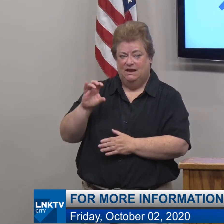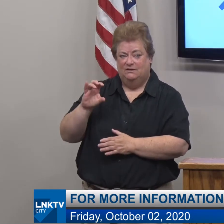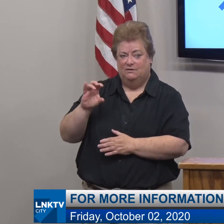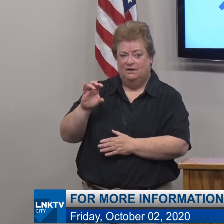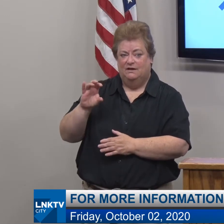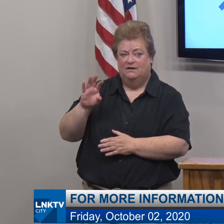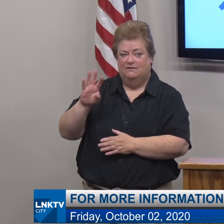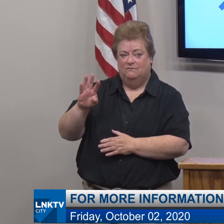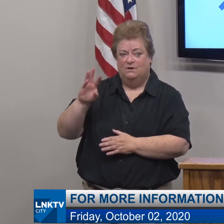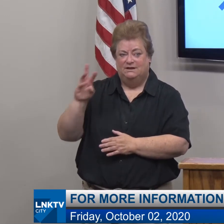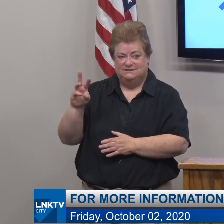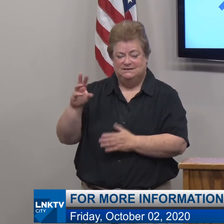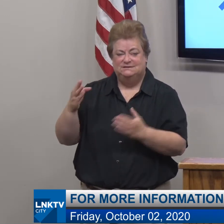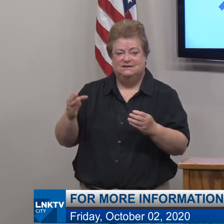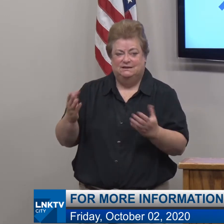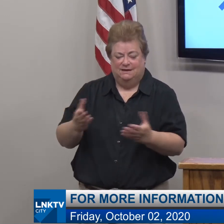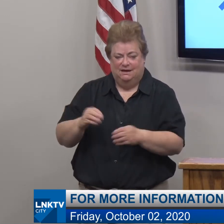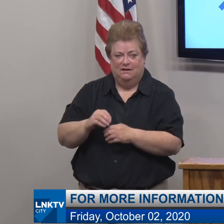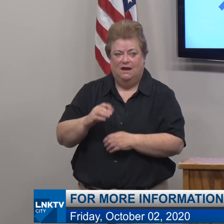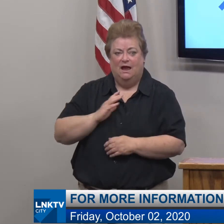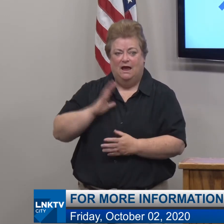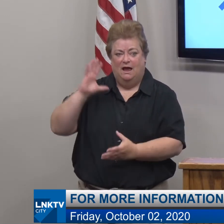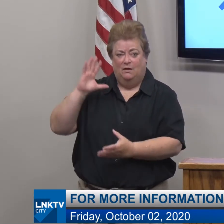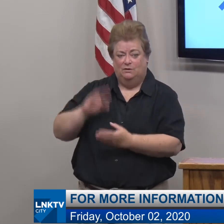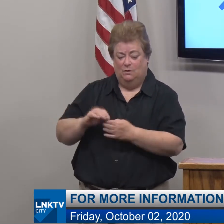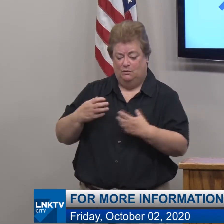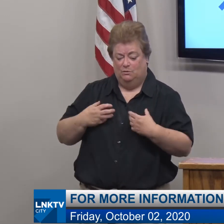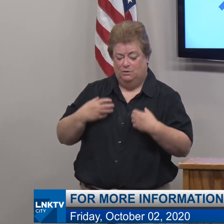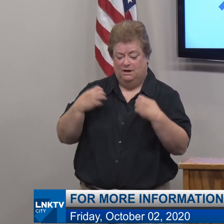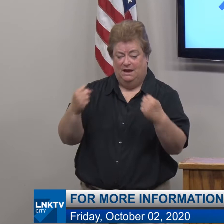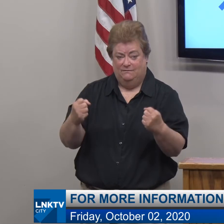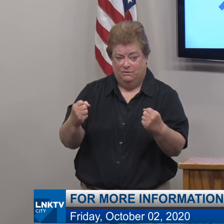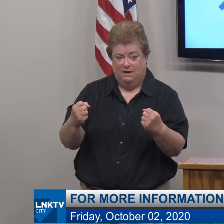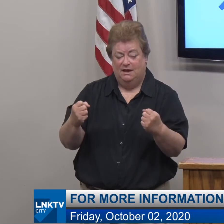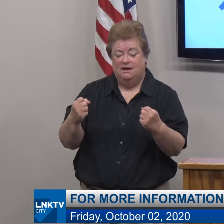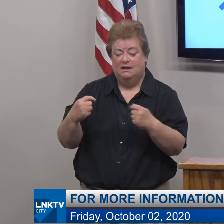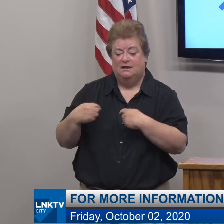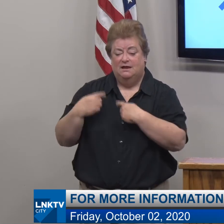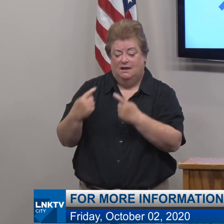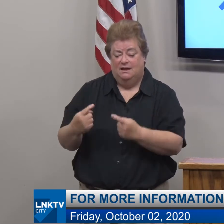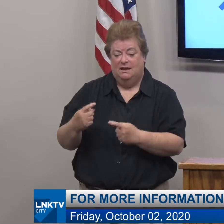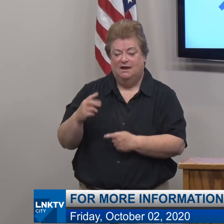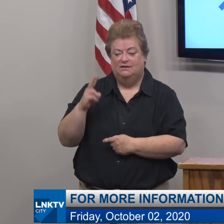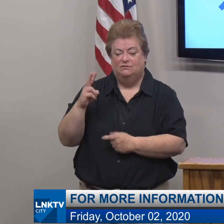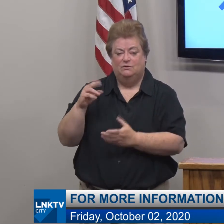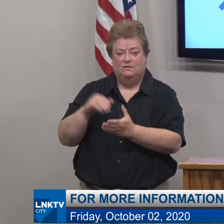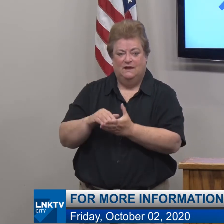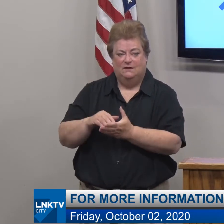6,746 in our community. Our total recoveries identified to date are now up to